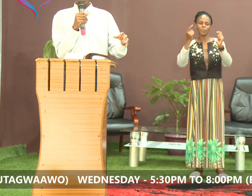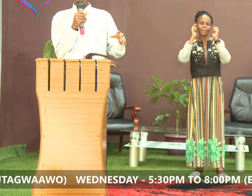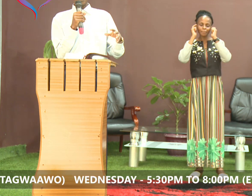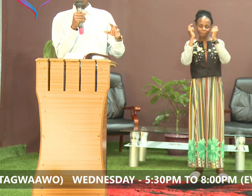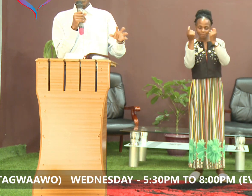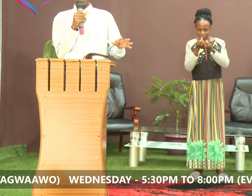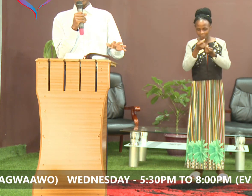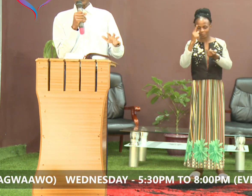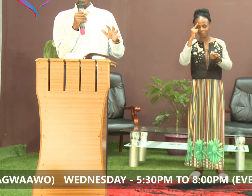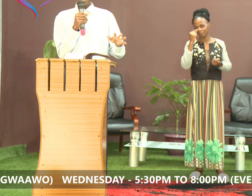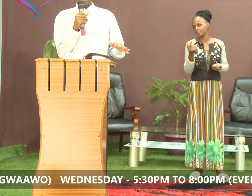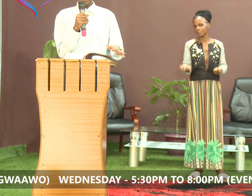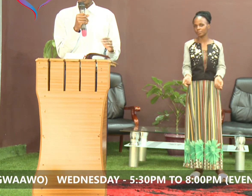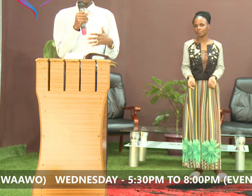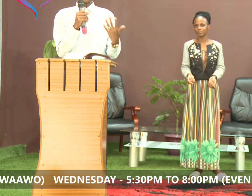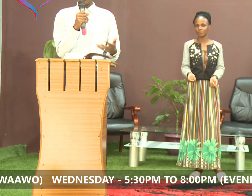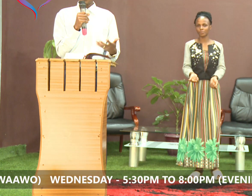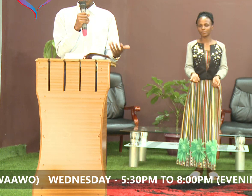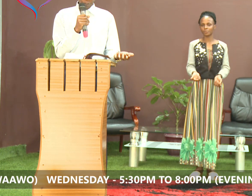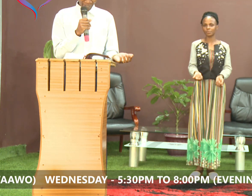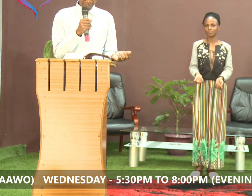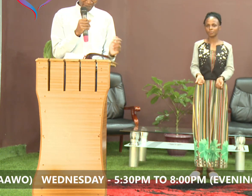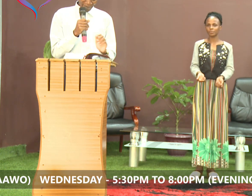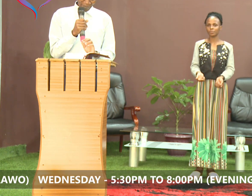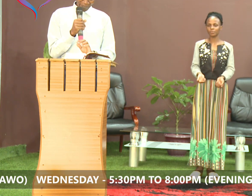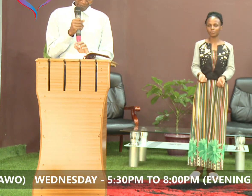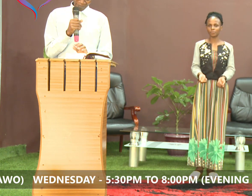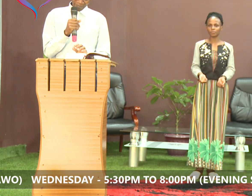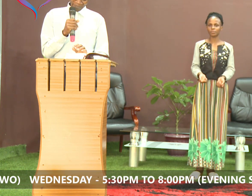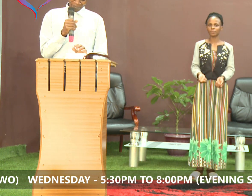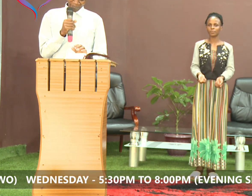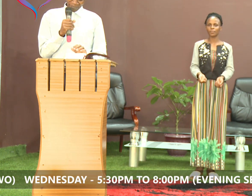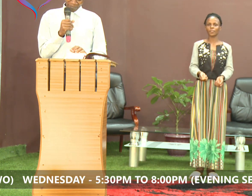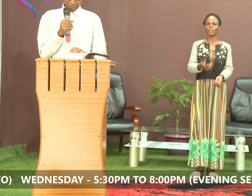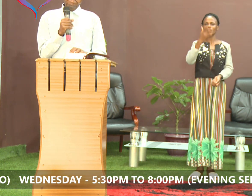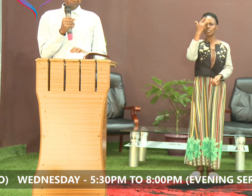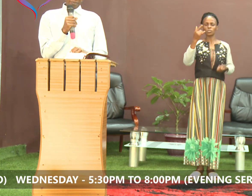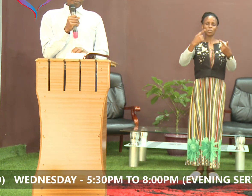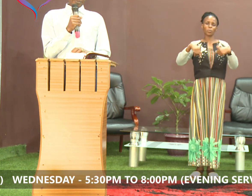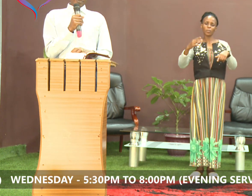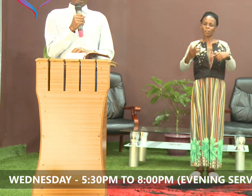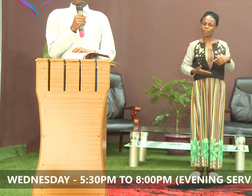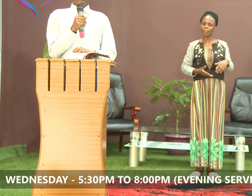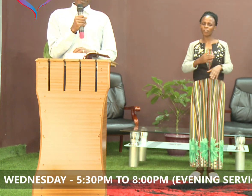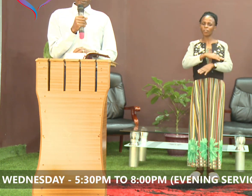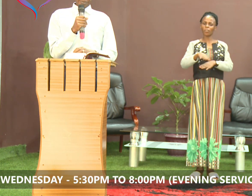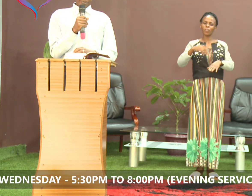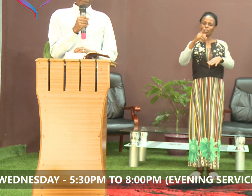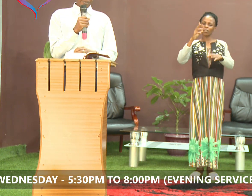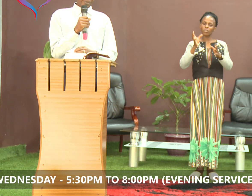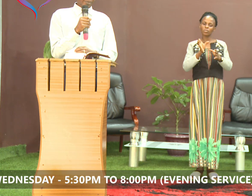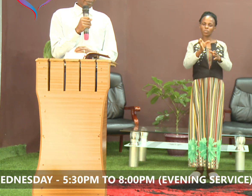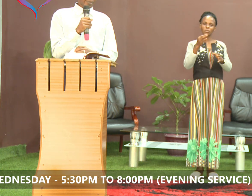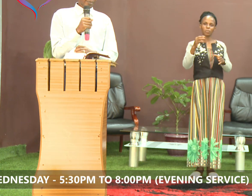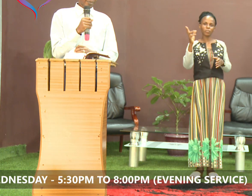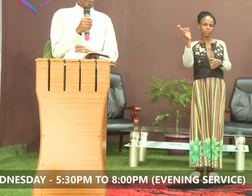maliriza, nga neba se, ngansumagide, nga sichakuda na mubulungi. That's why we have all types of listeners, all types of listening. And if I tell